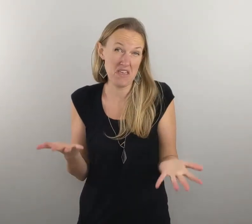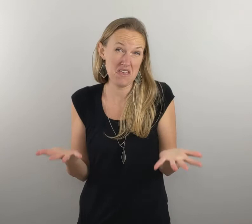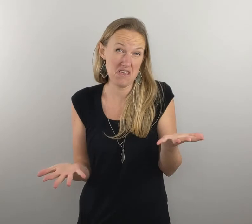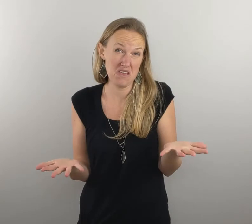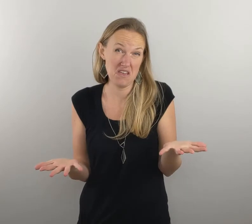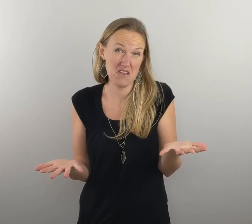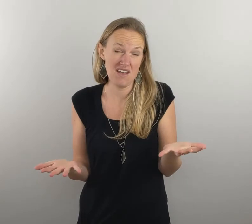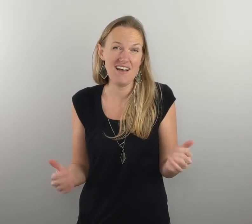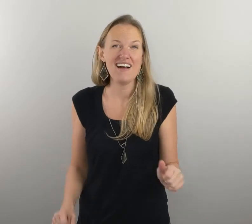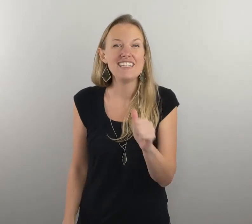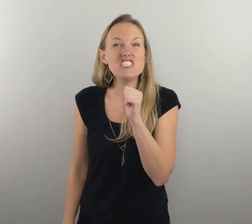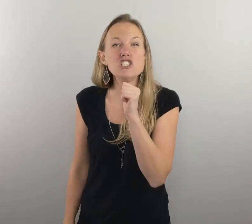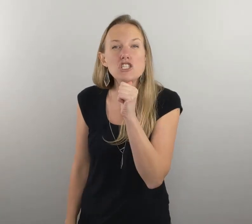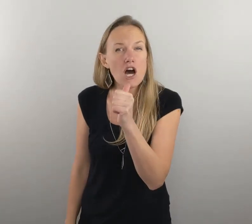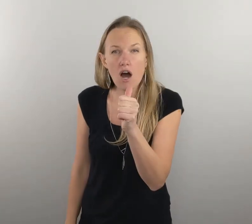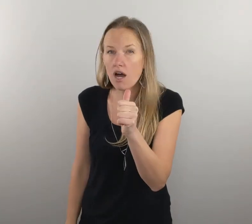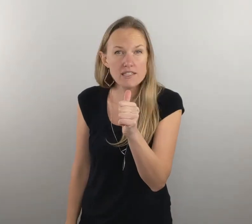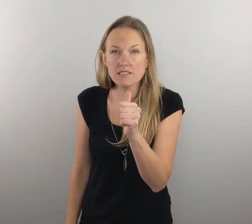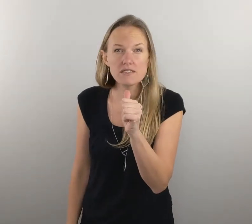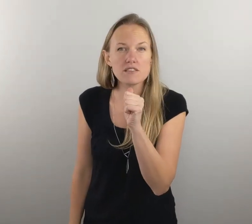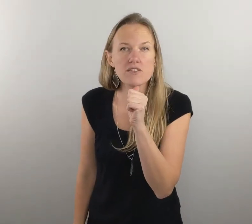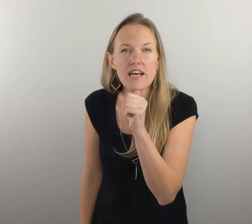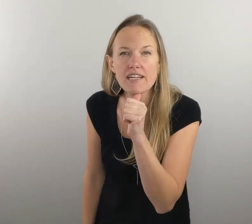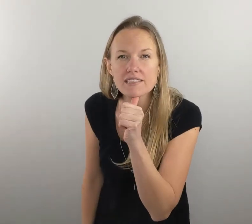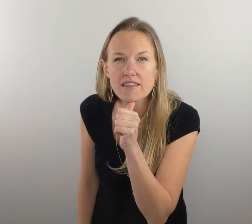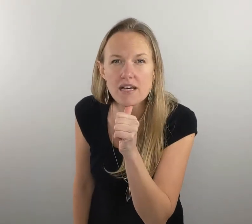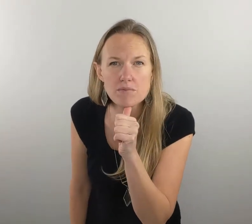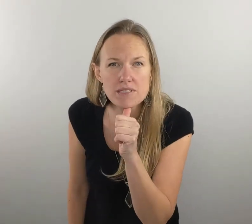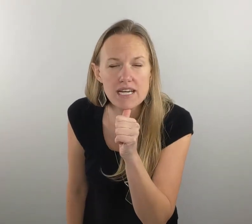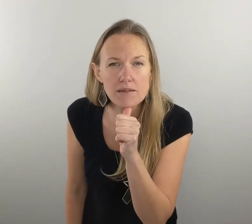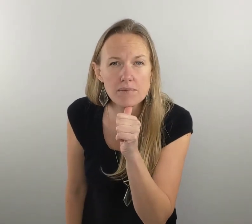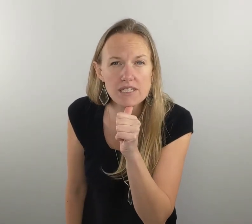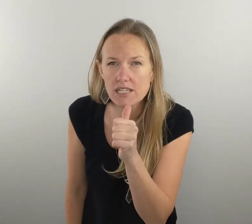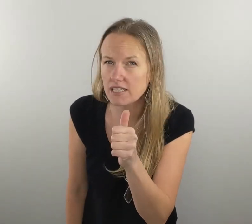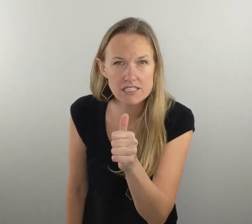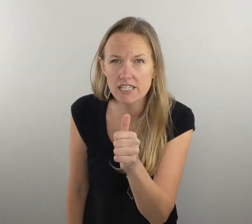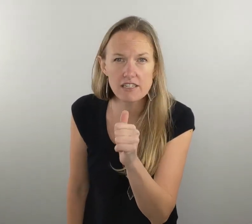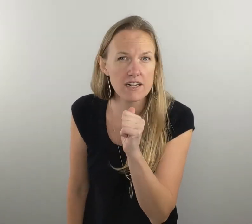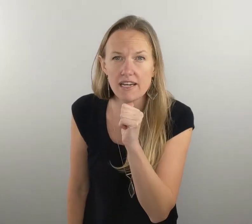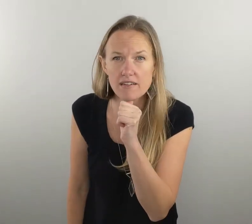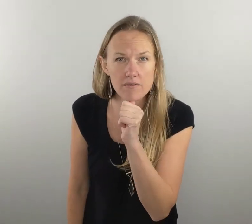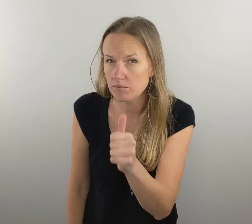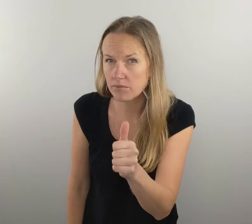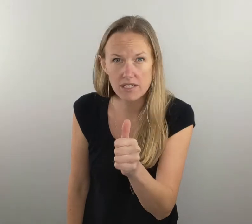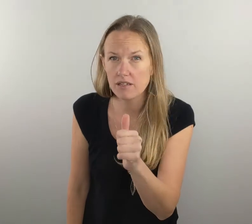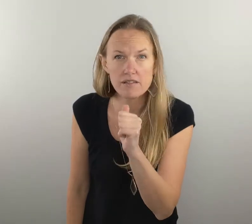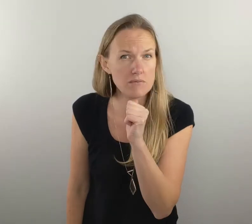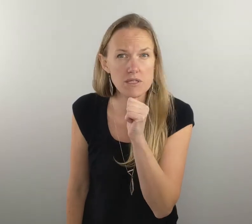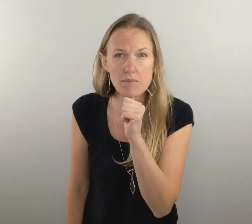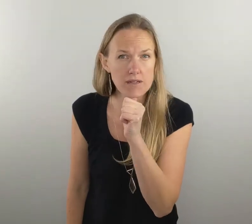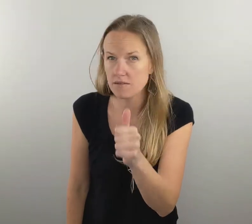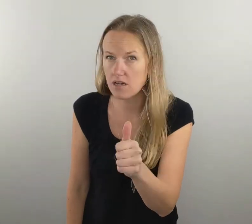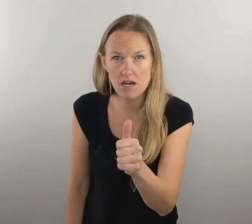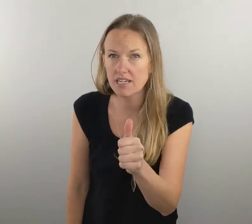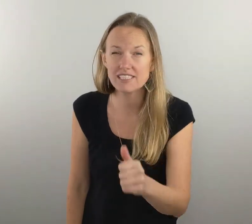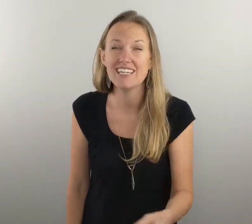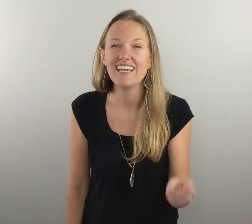may not. So for that, it's a thumbs up and you kind of shake your head, bringing your thumbs up, not, and